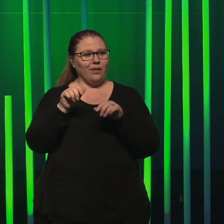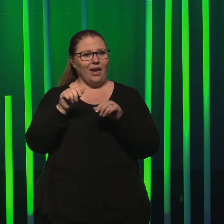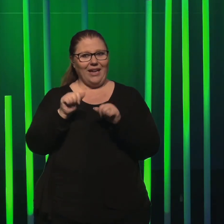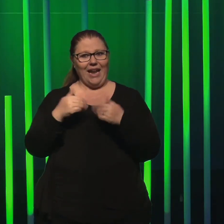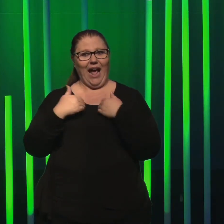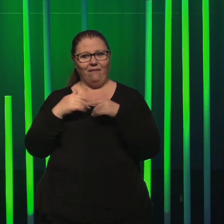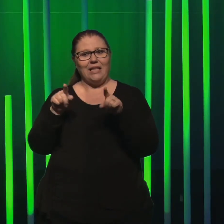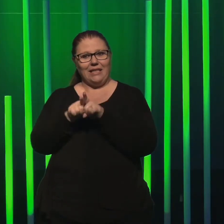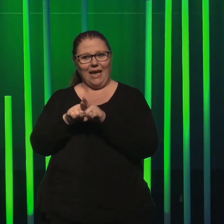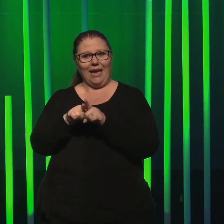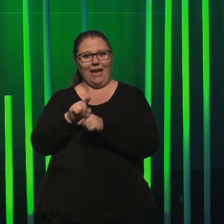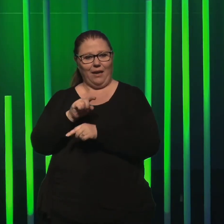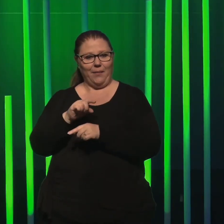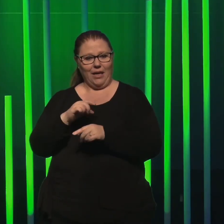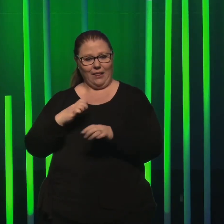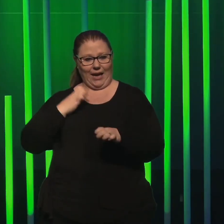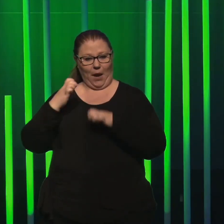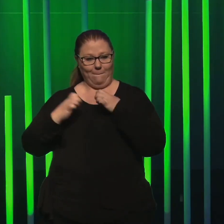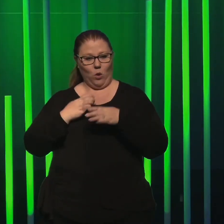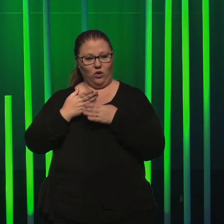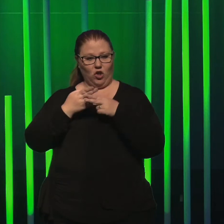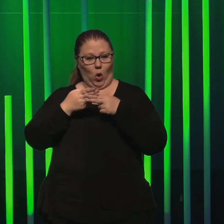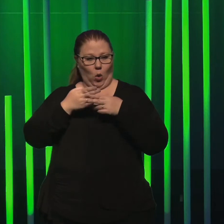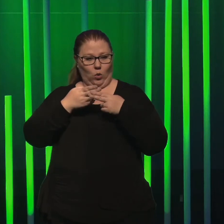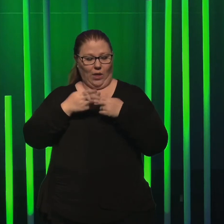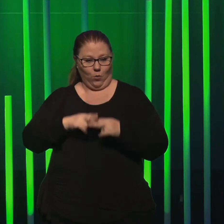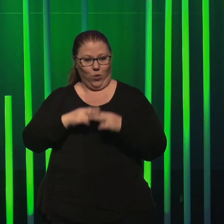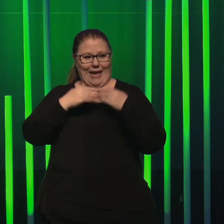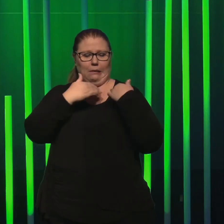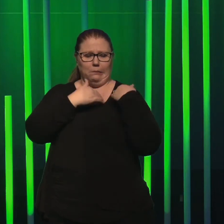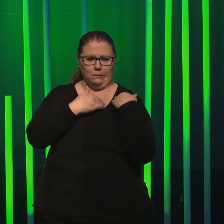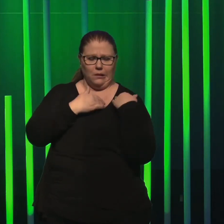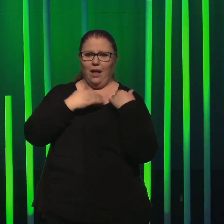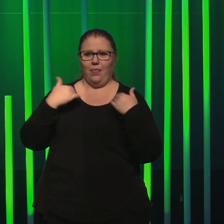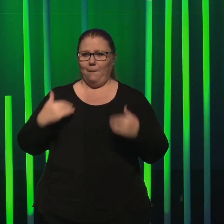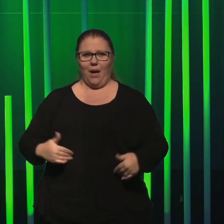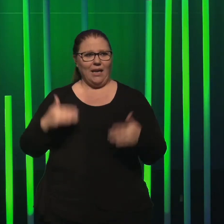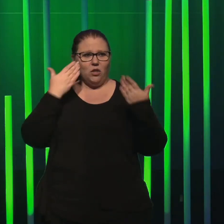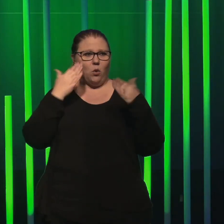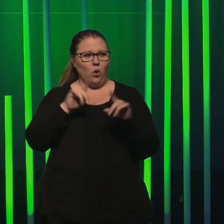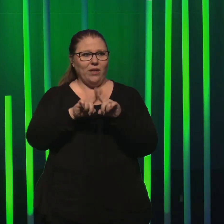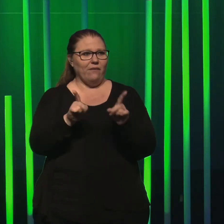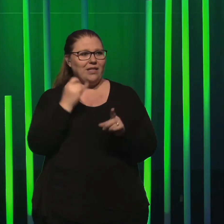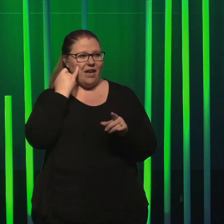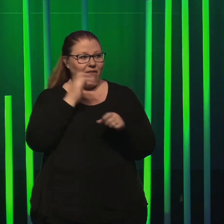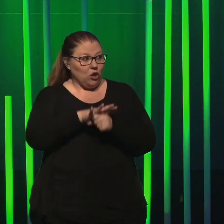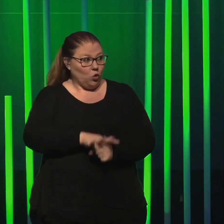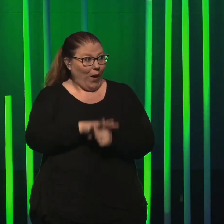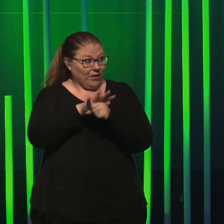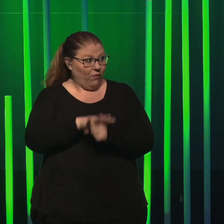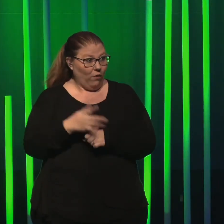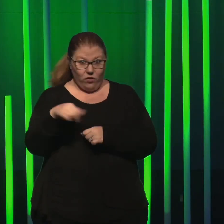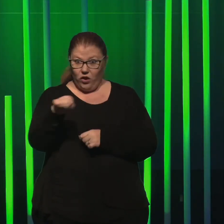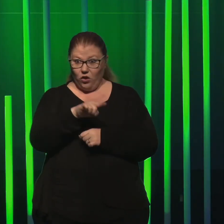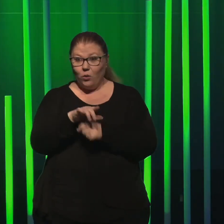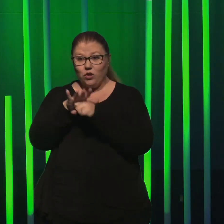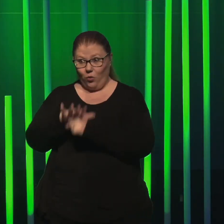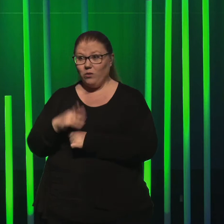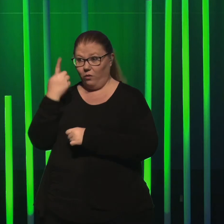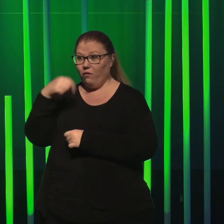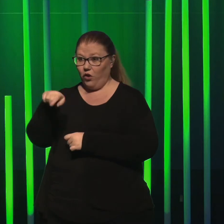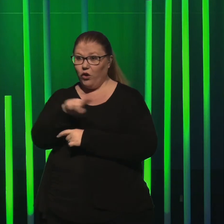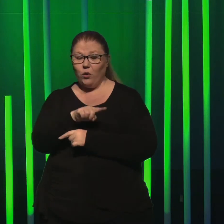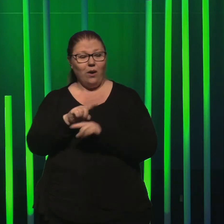same emotional weight because our bodies don't really know necessarily the difference, right? If it's stressful for you, it's stressful for you,